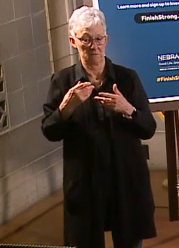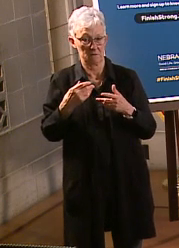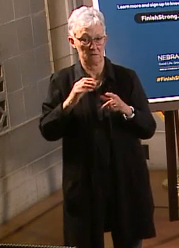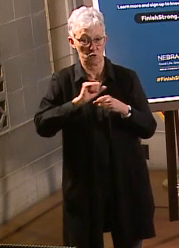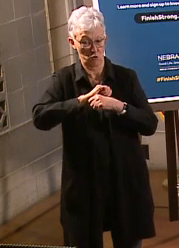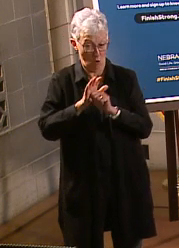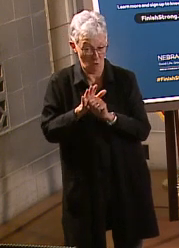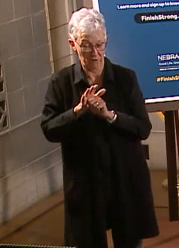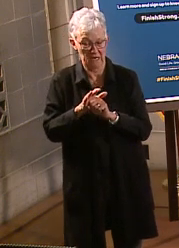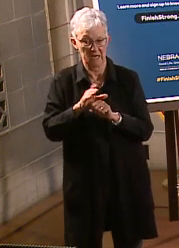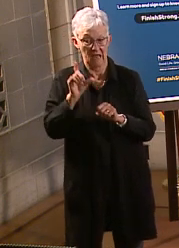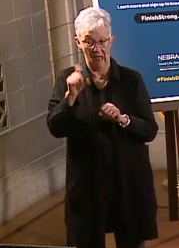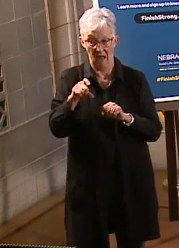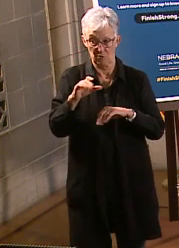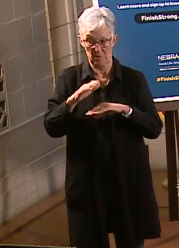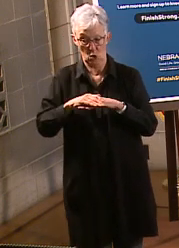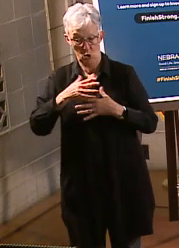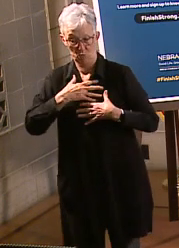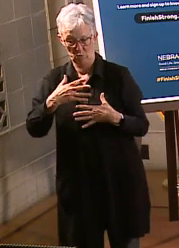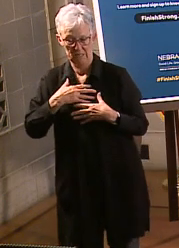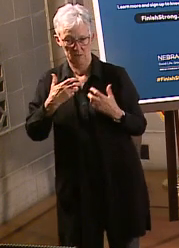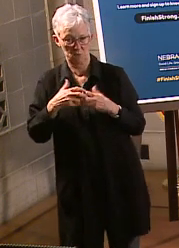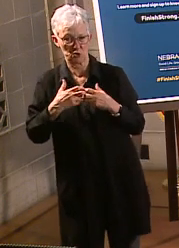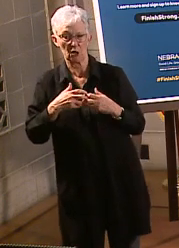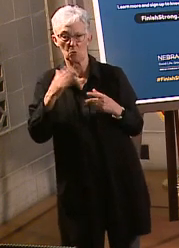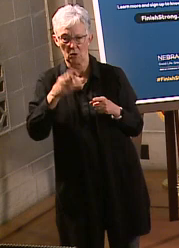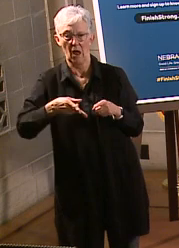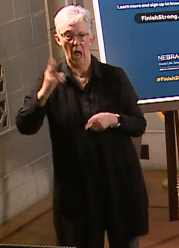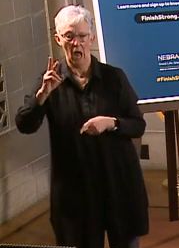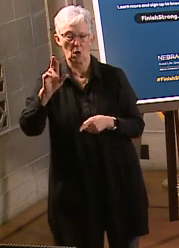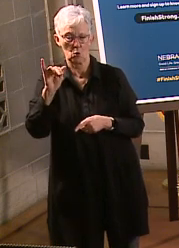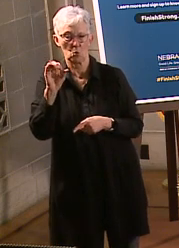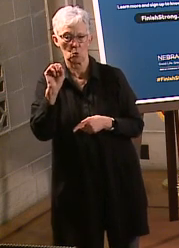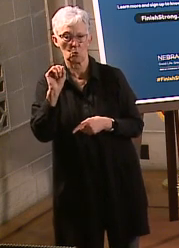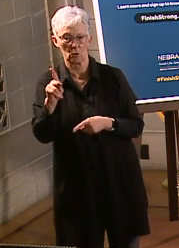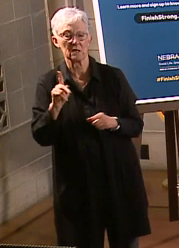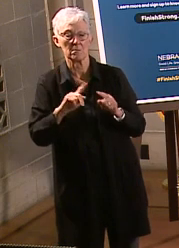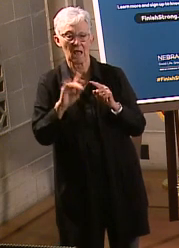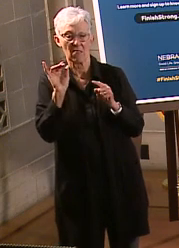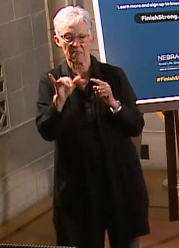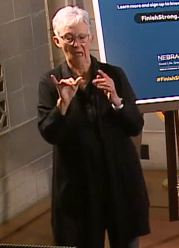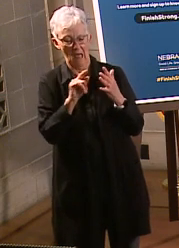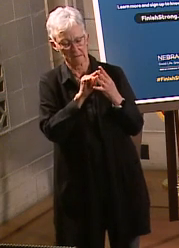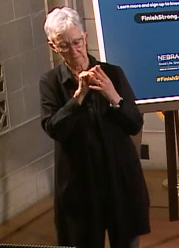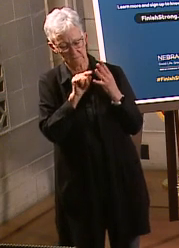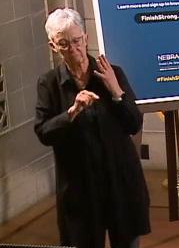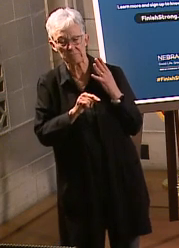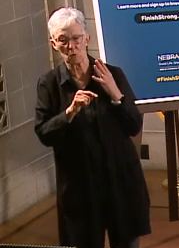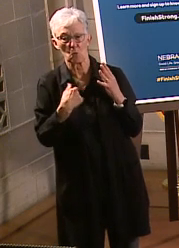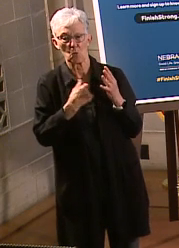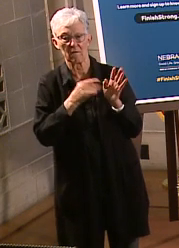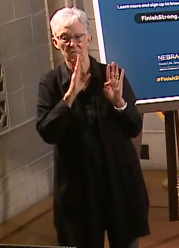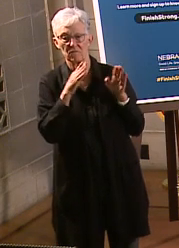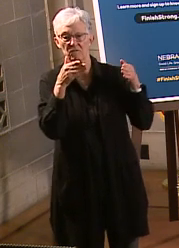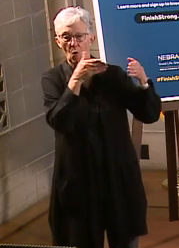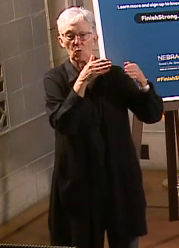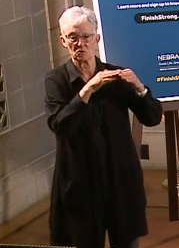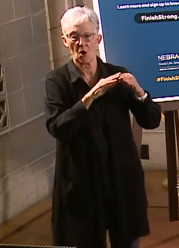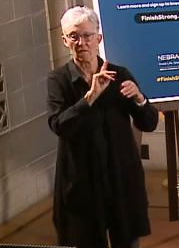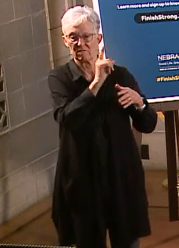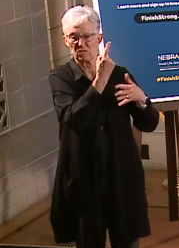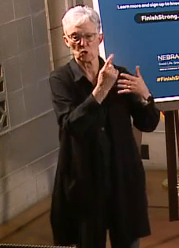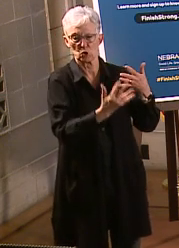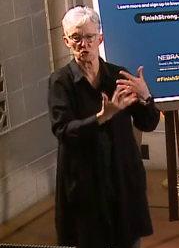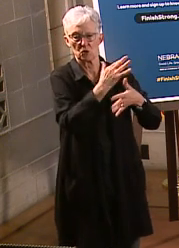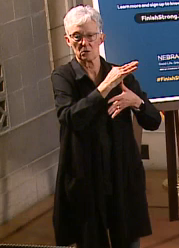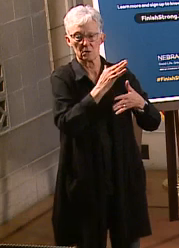right now. Obviously, there's a lot more in that, but those are the ones we'd probably focus on at first. Why